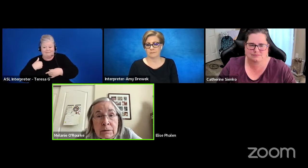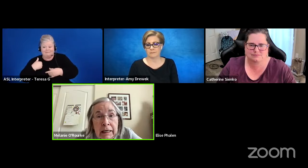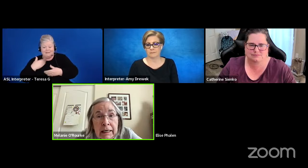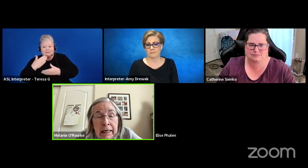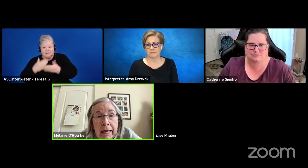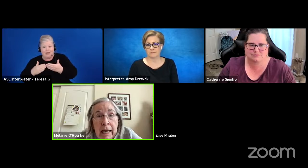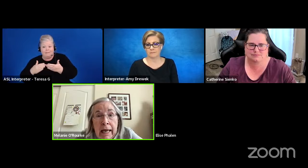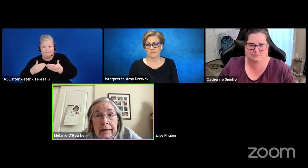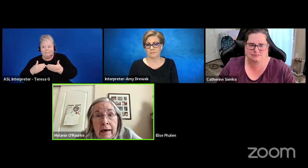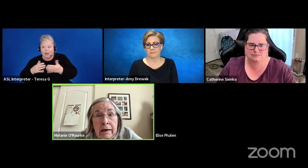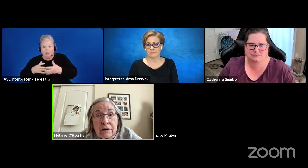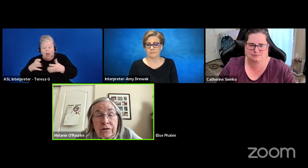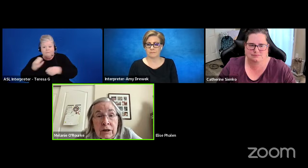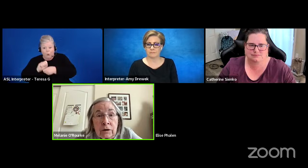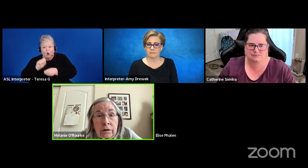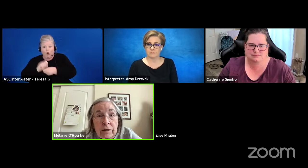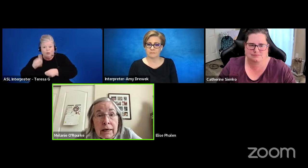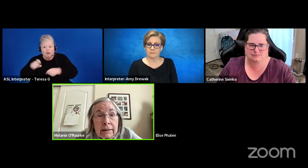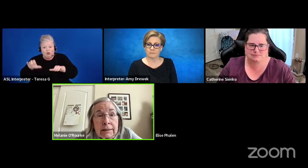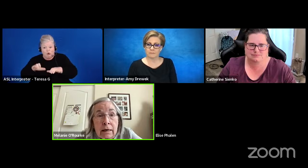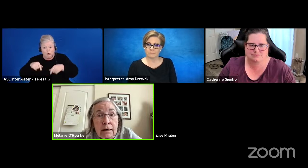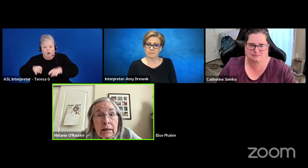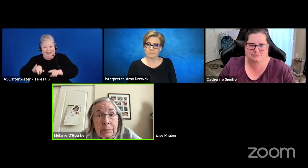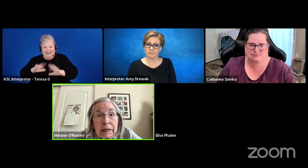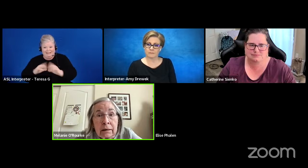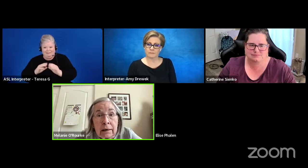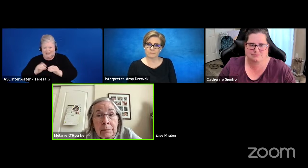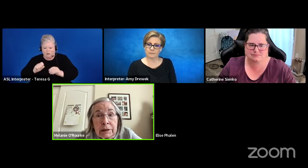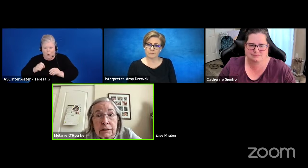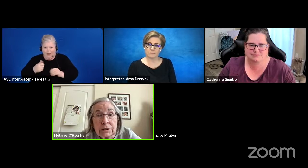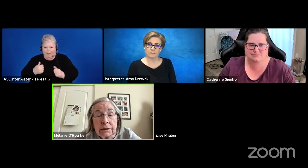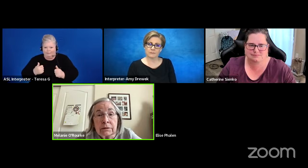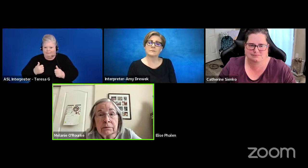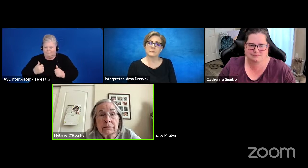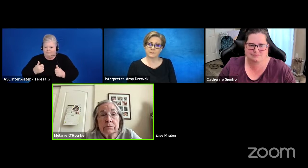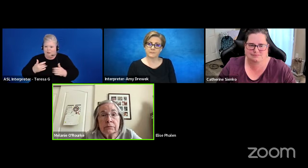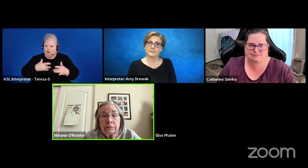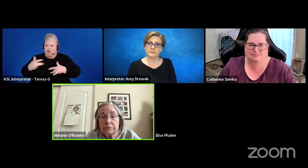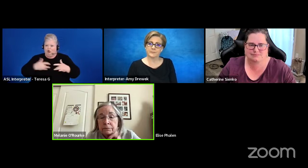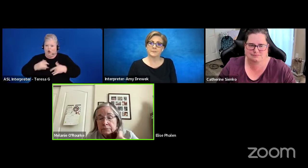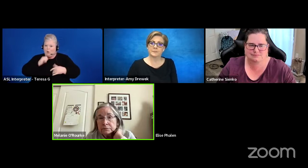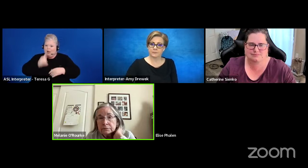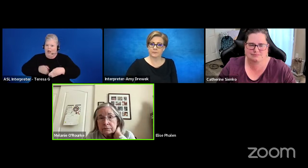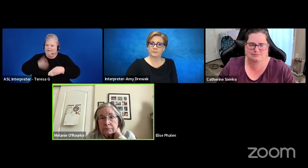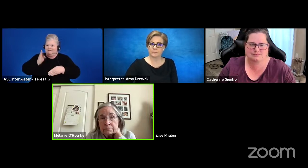at this meeting, and I fear that it's not going to be accomplished.